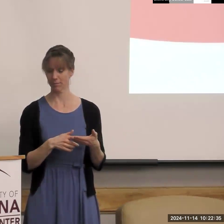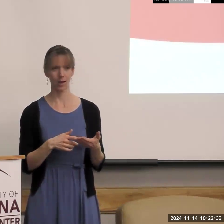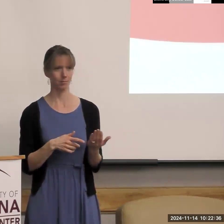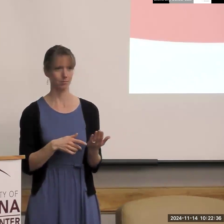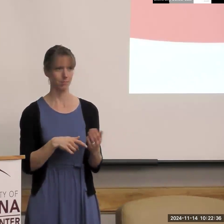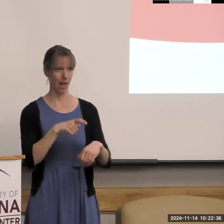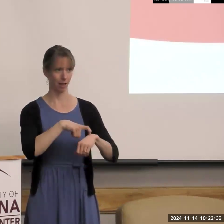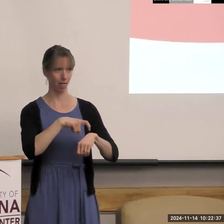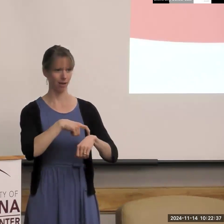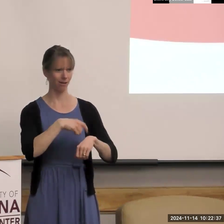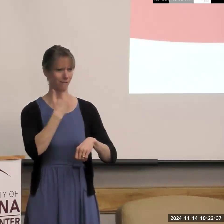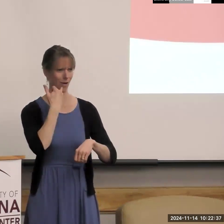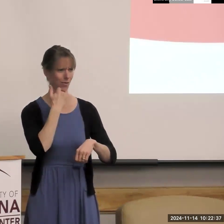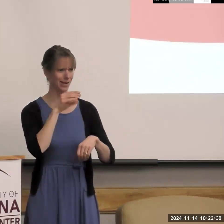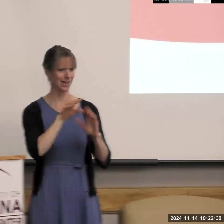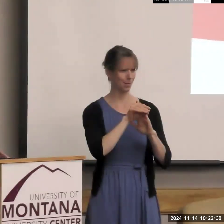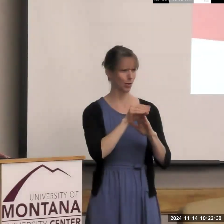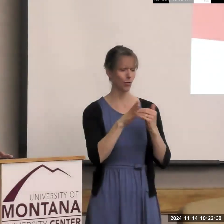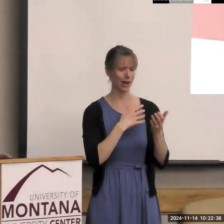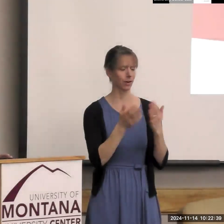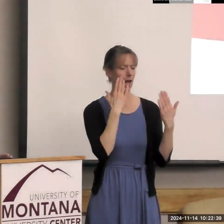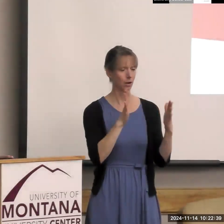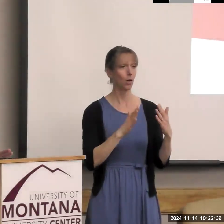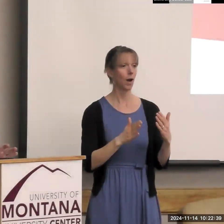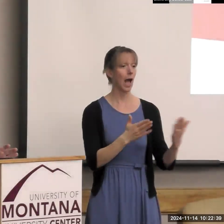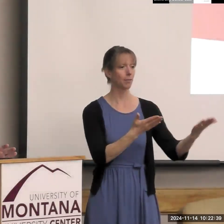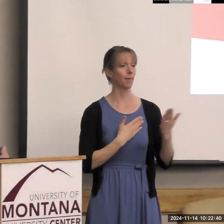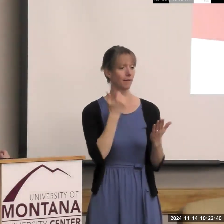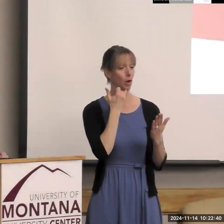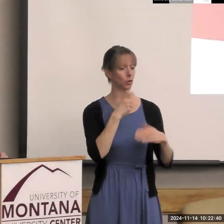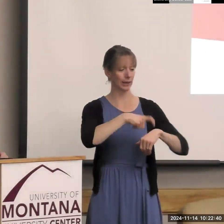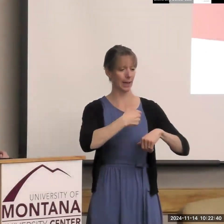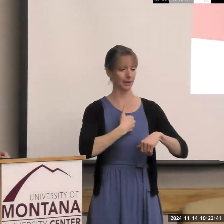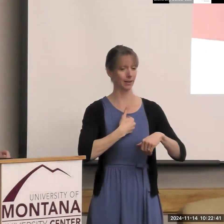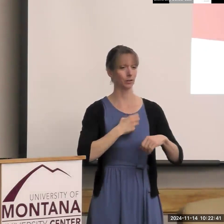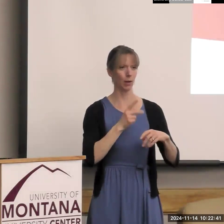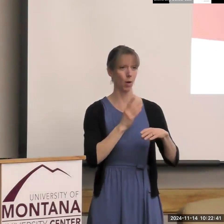clock, phone, camera, whatever. I brought my phone so I can time myself this time, so I won't go over. Okay.